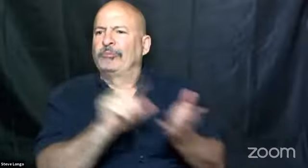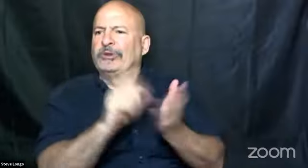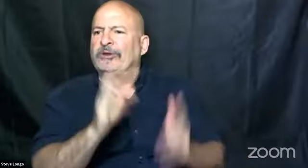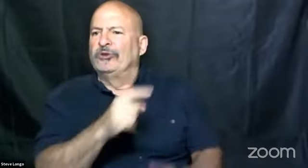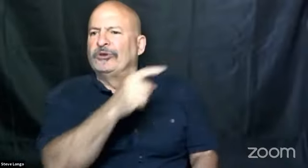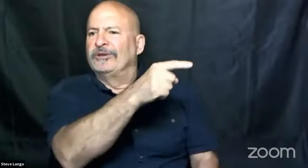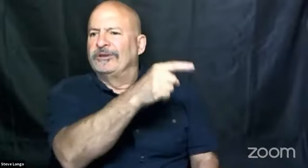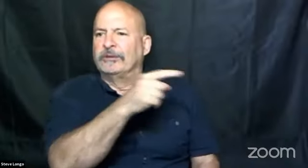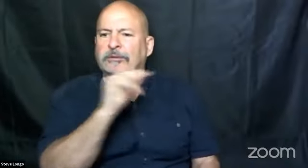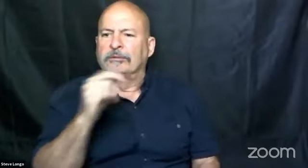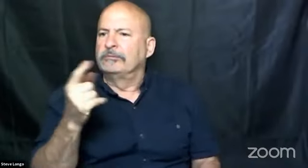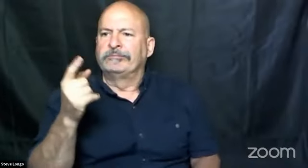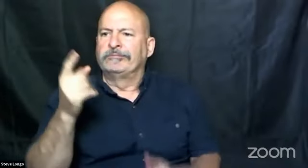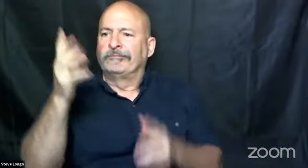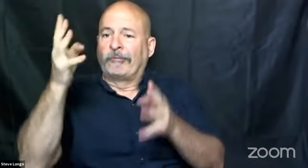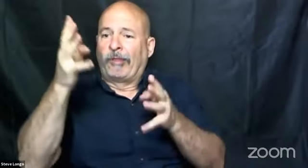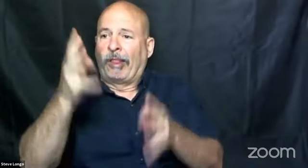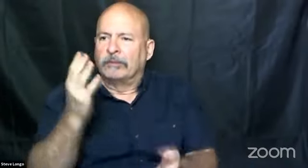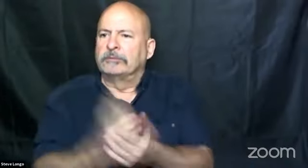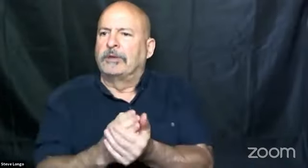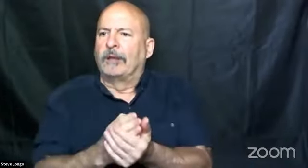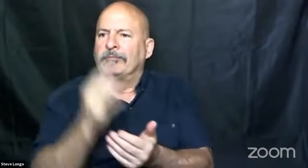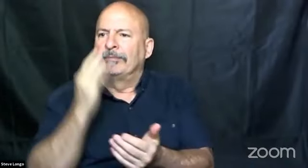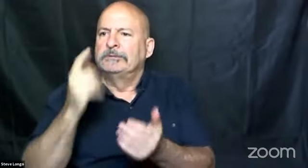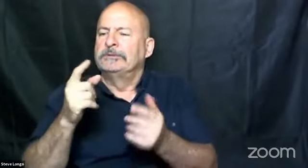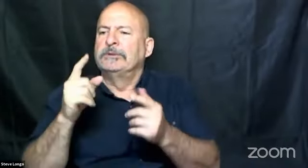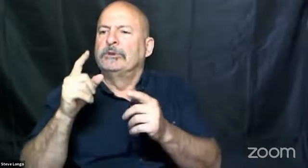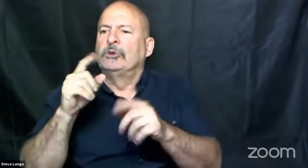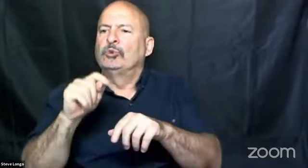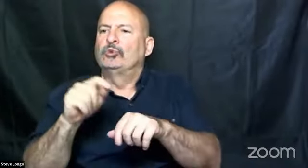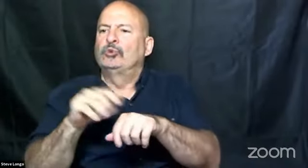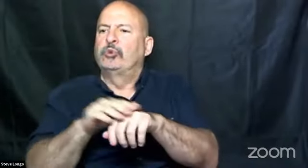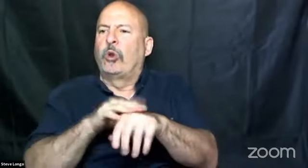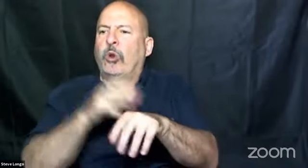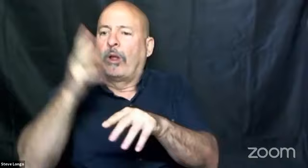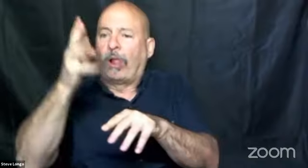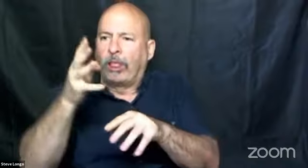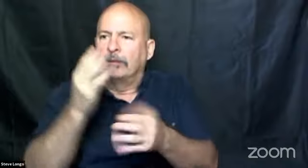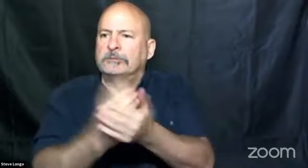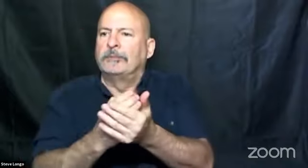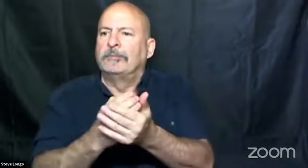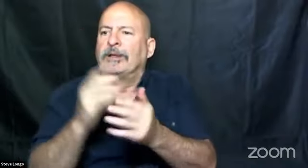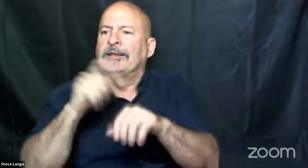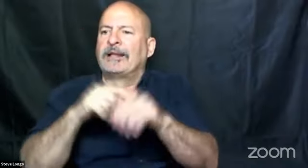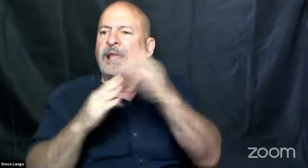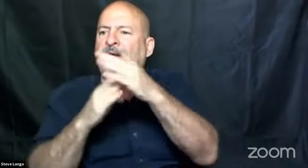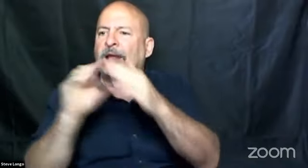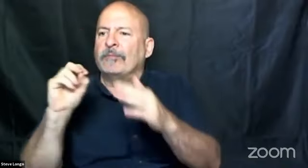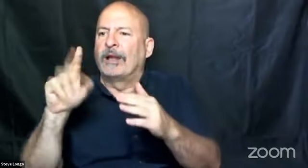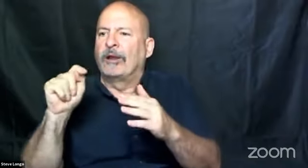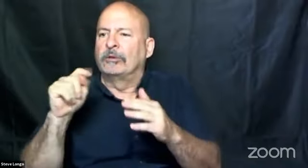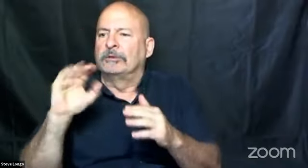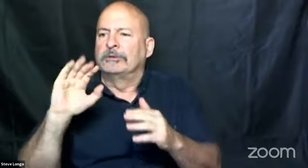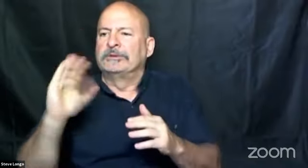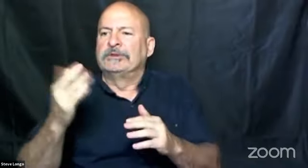And that shouldn't be the case using the high speed internet, making download speed, using high speed internet to an outdated